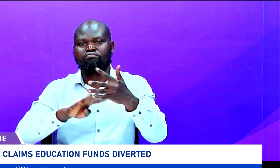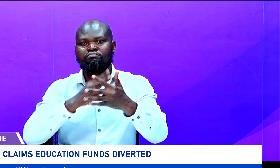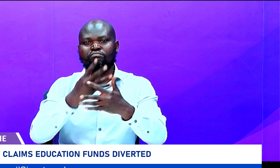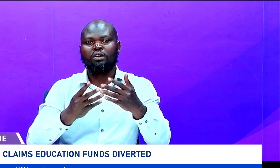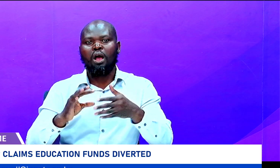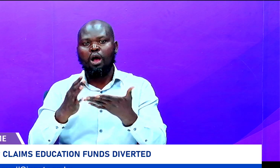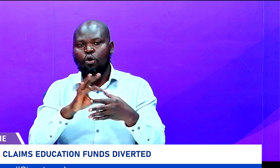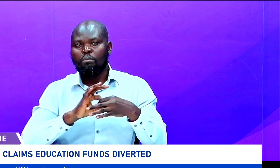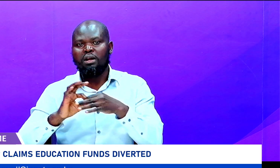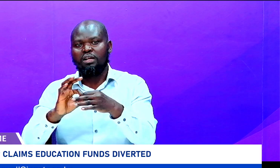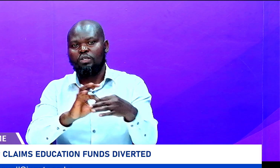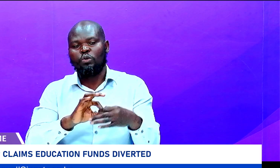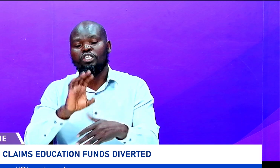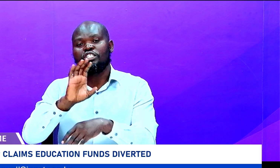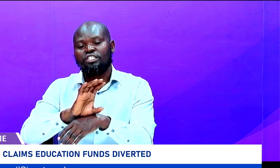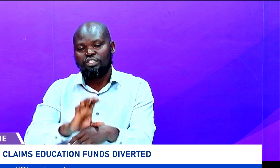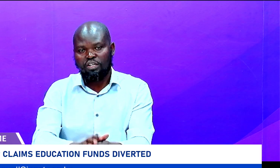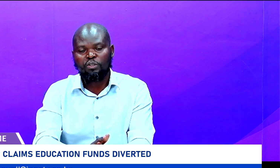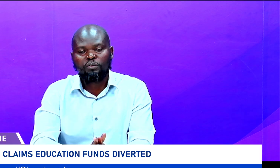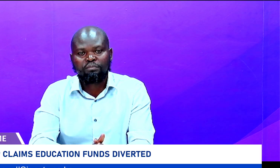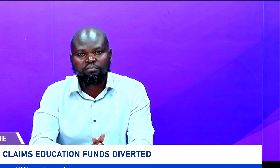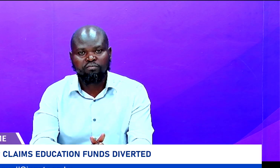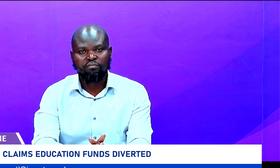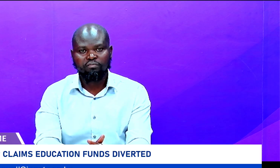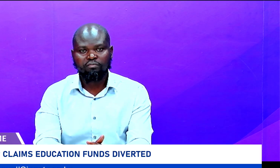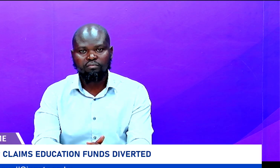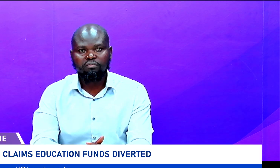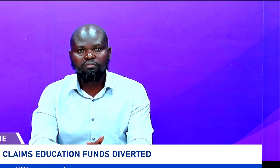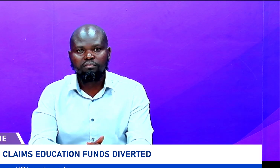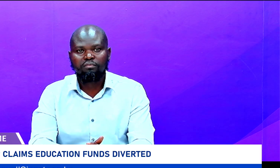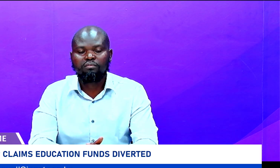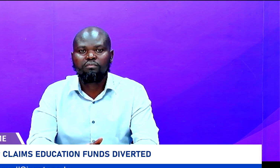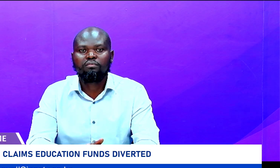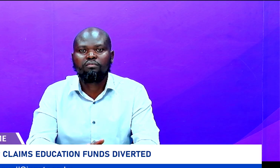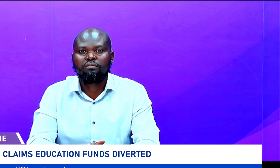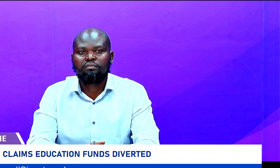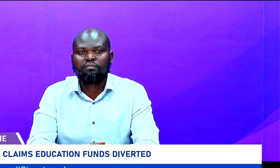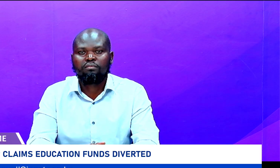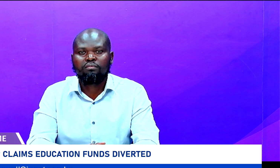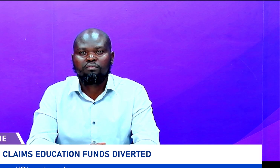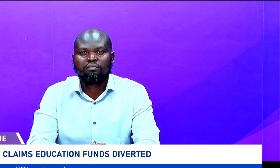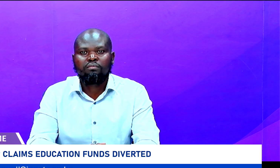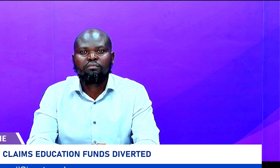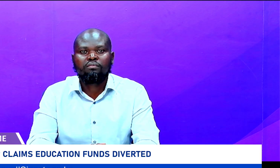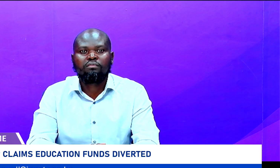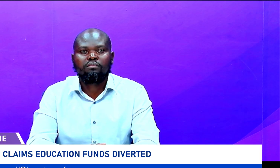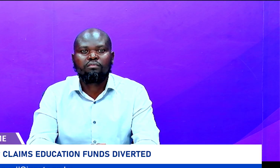The legislator made the remarks in Naivasha during the graduation of over 160 youth who had won scholarship through the